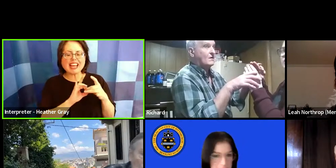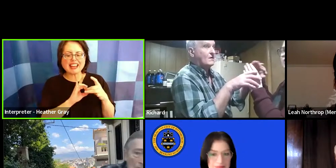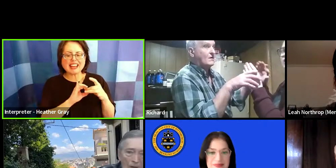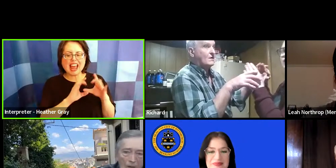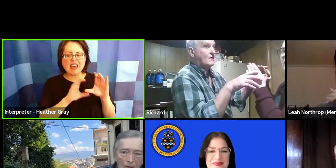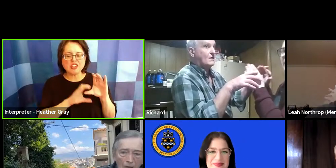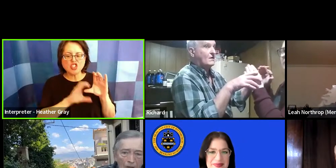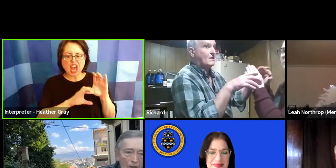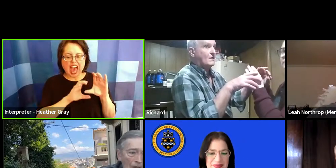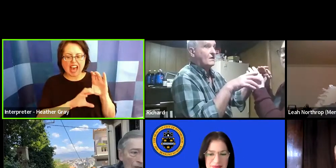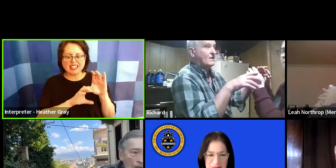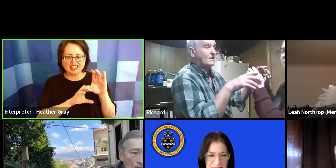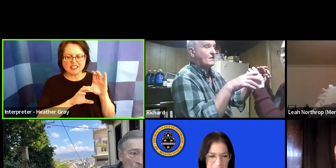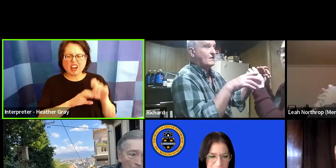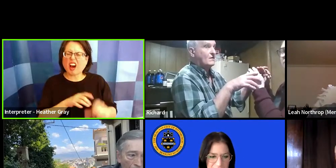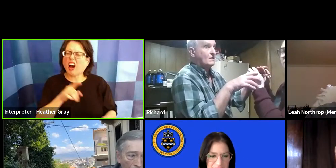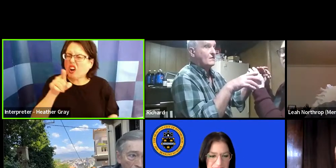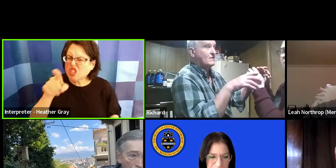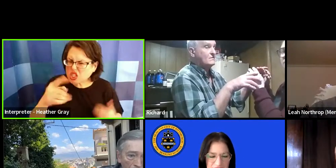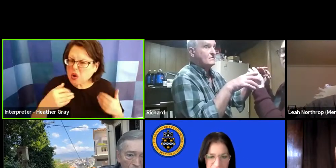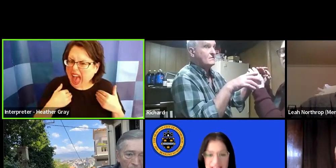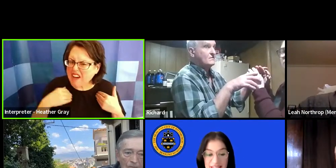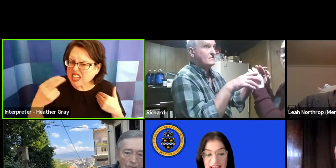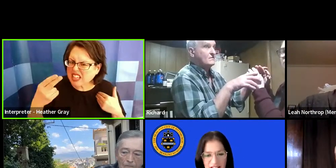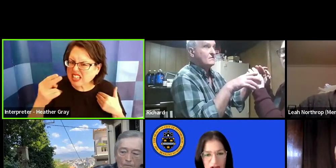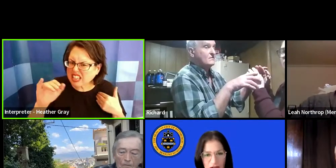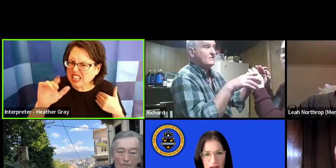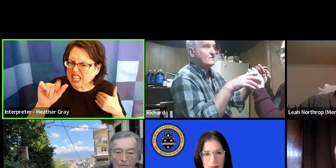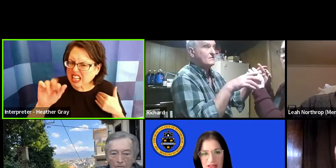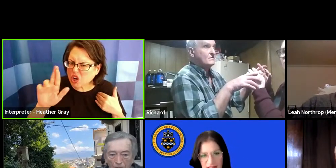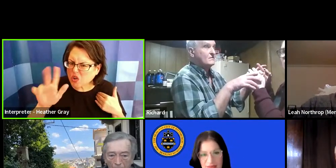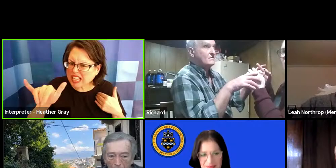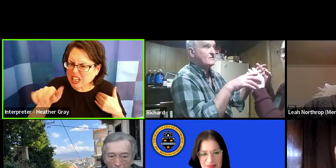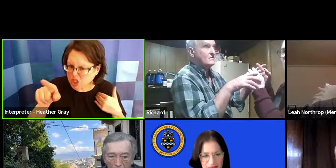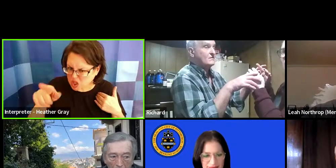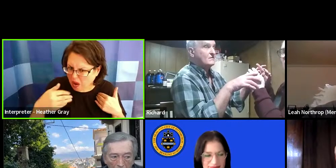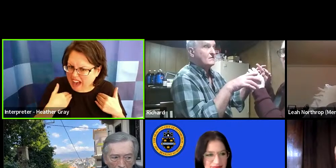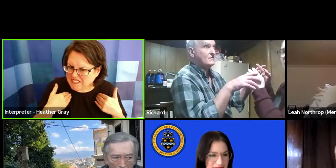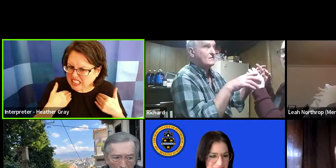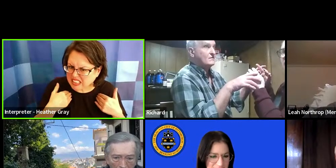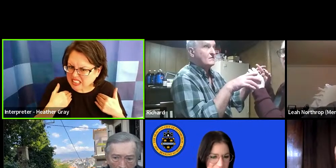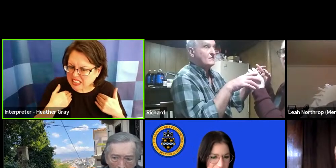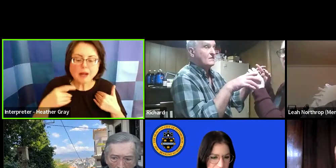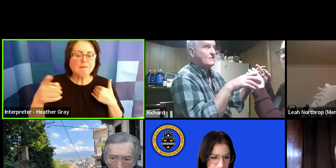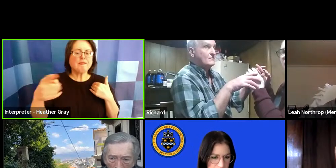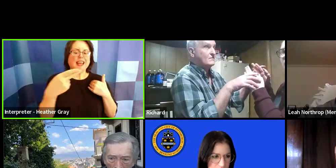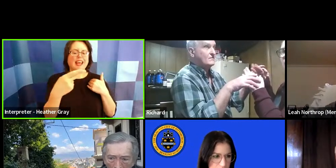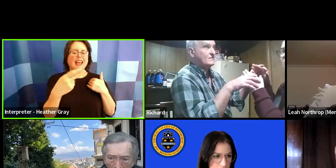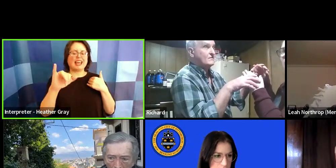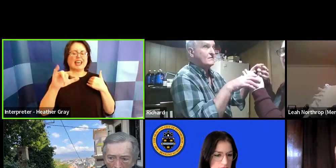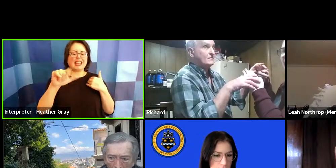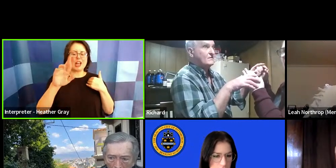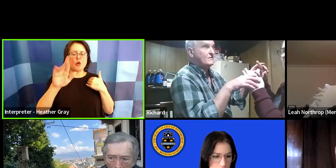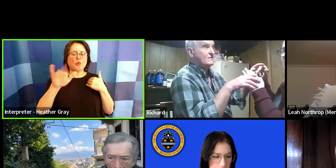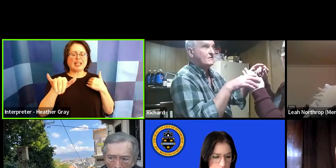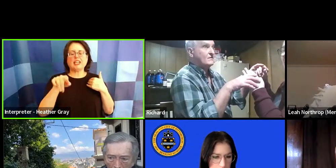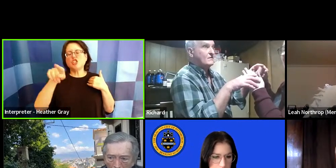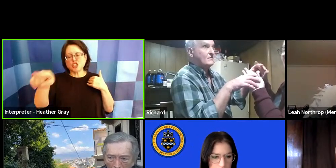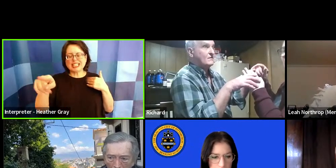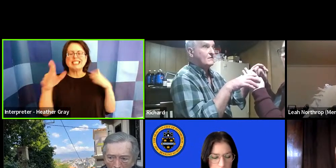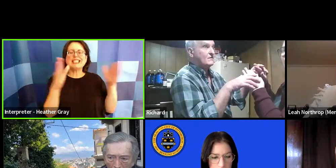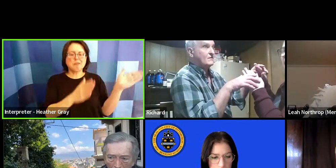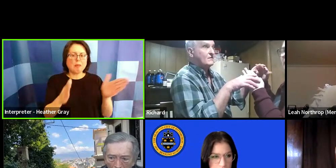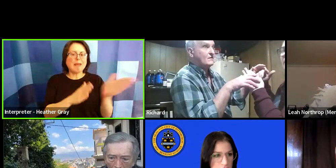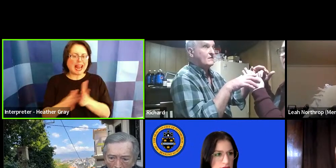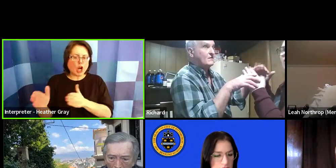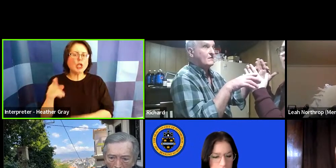can't find it. Do you have it handy? I lost it. Yeah, so I've been, okay, Hillary will put it in the chat because she's super prepared